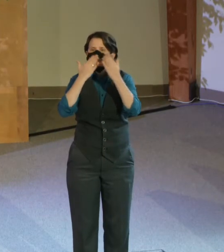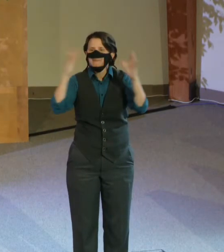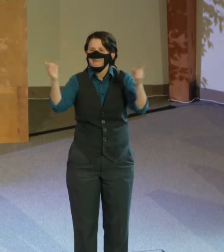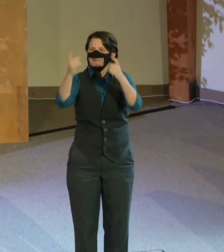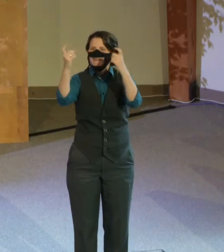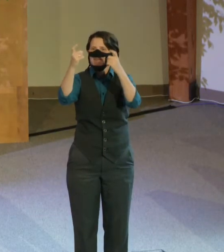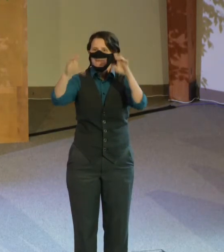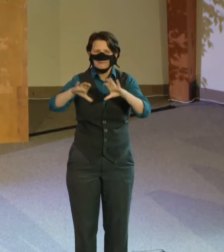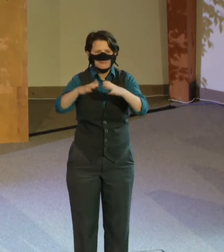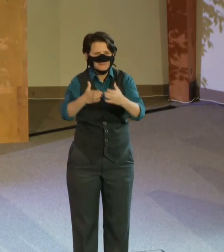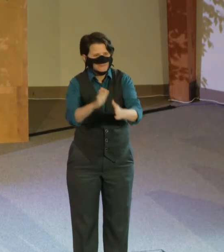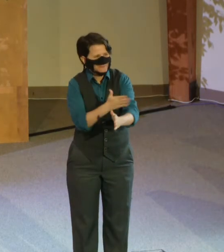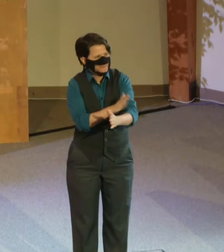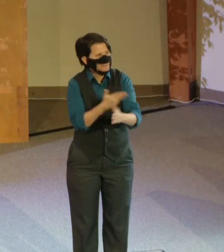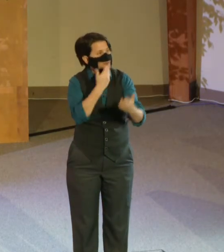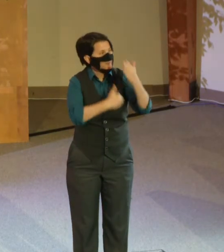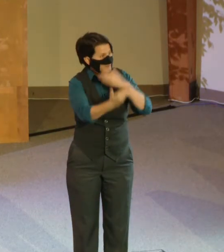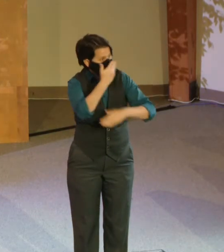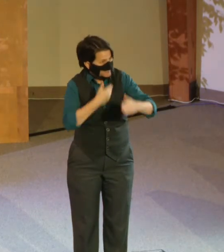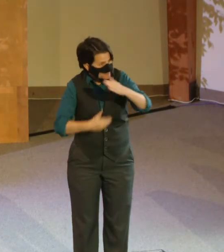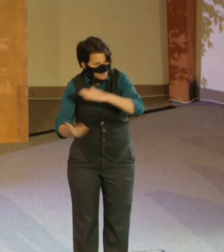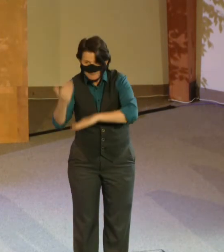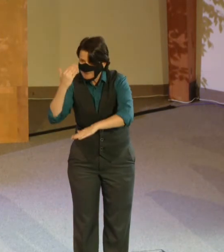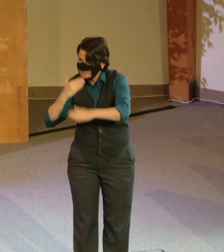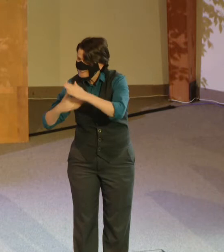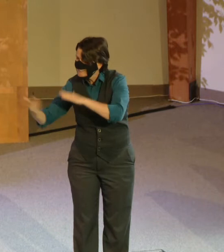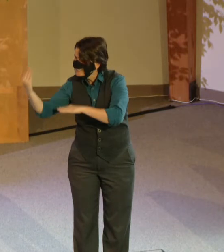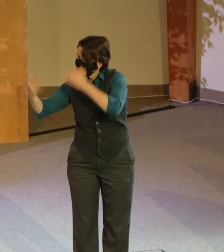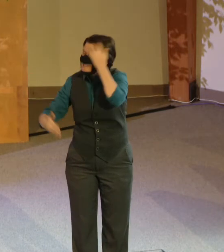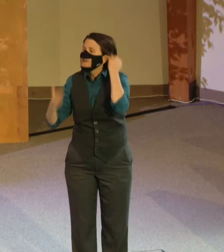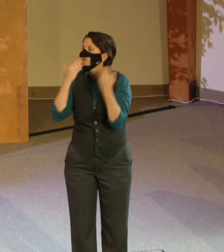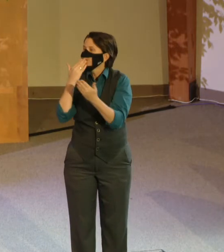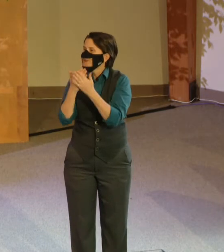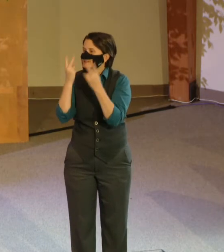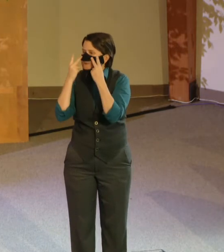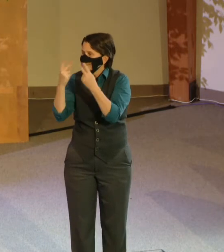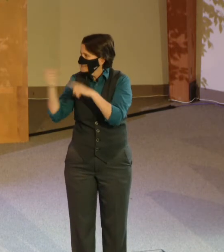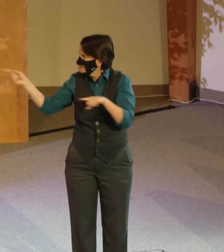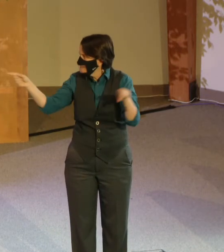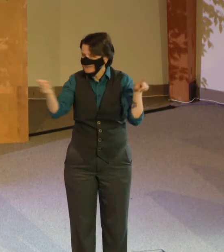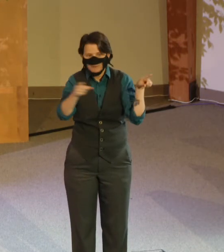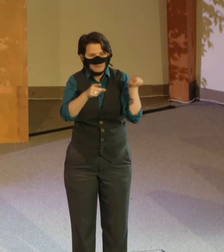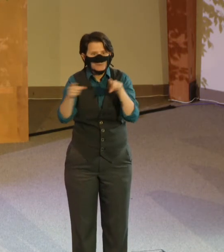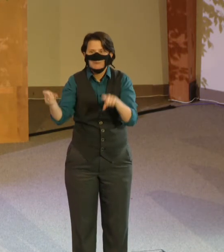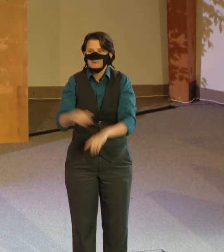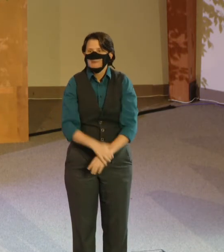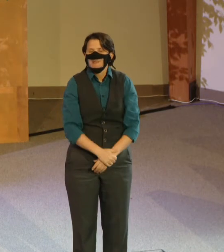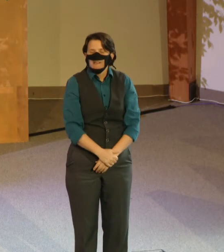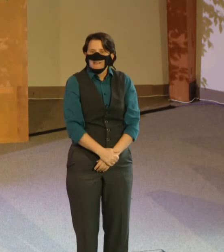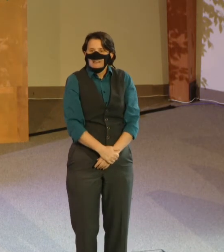Celebration. Good morning, everyone. Good morning. Good to see everyone.